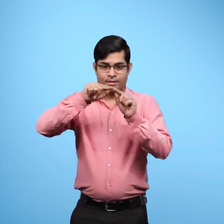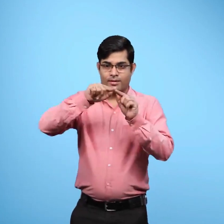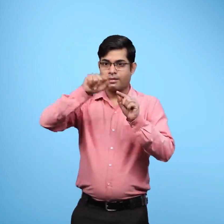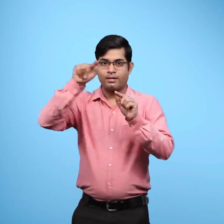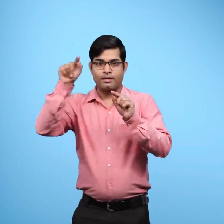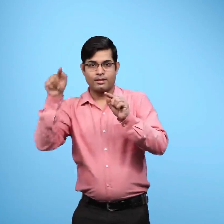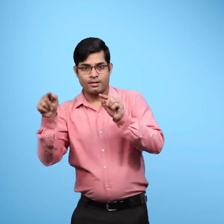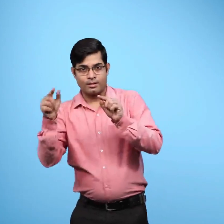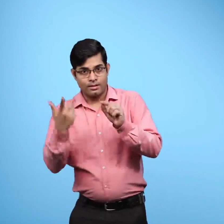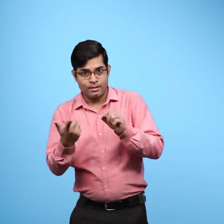Curved,